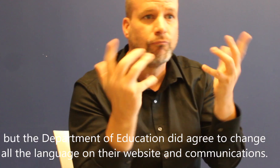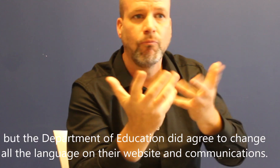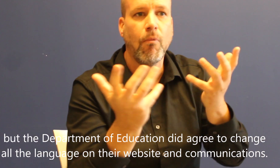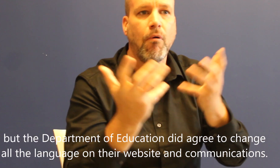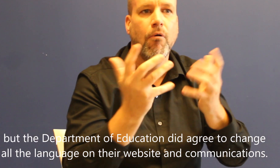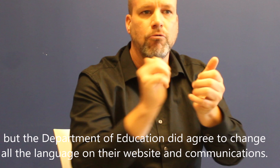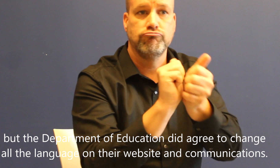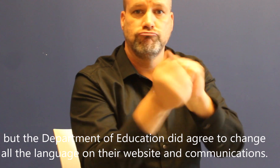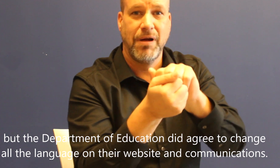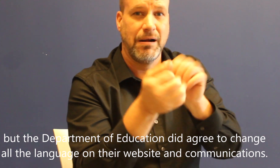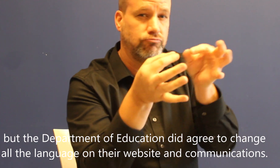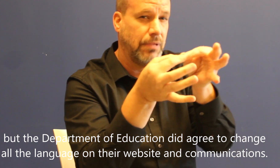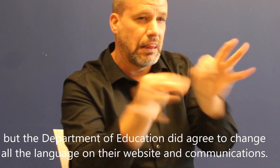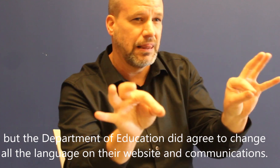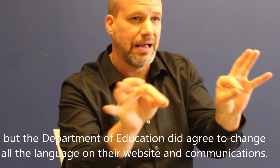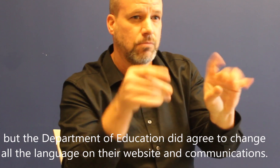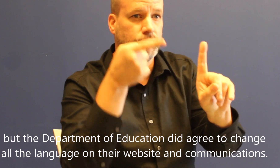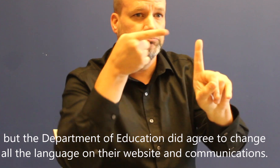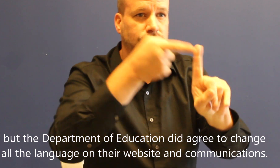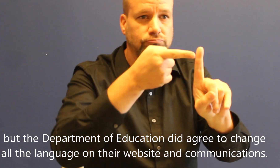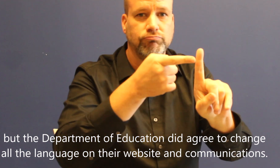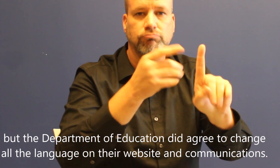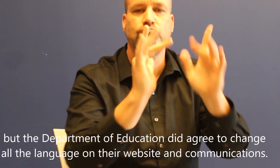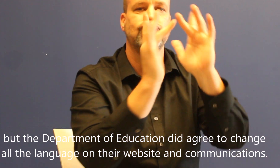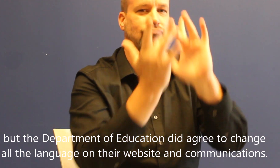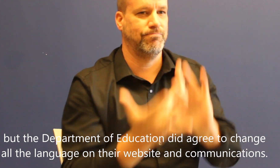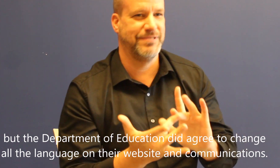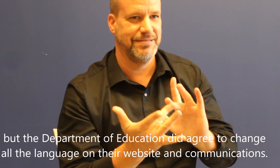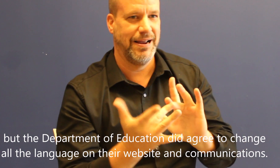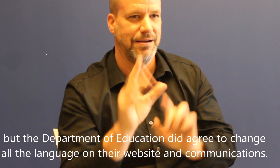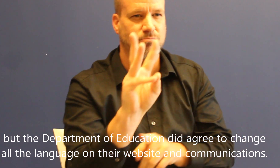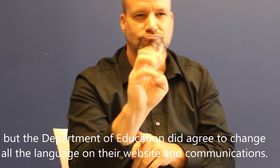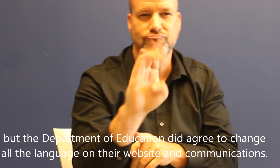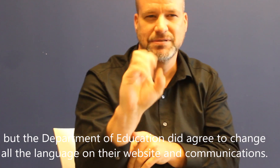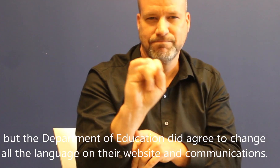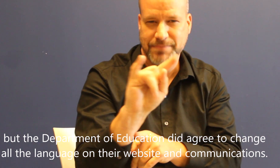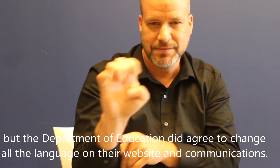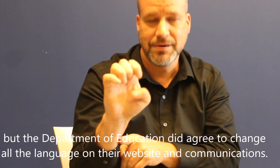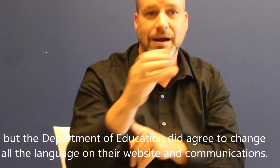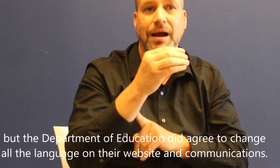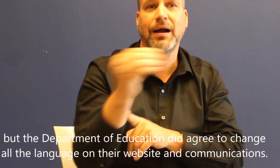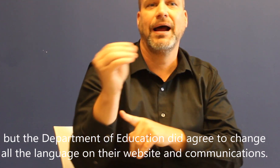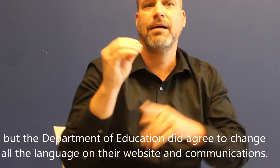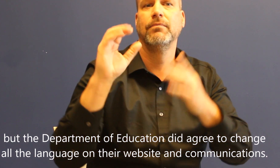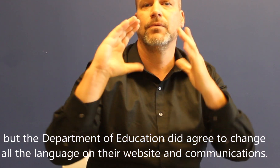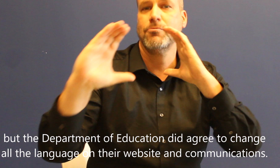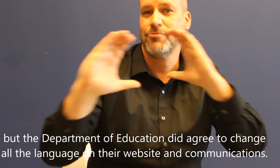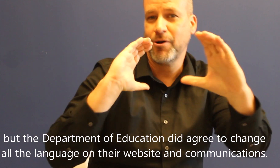But the Department of Education did agree to change all the language on their website and communications.